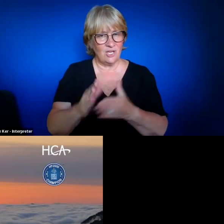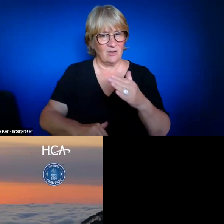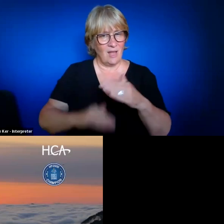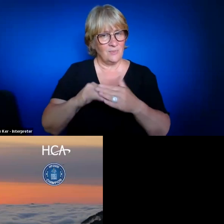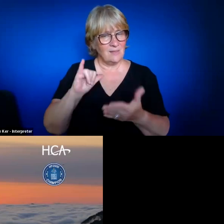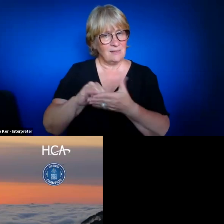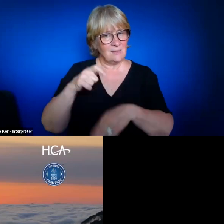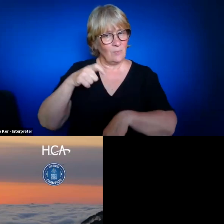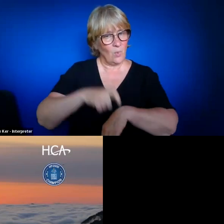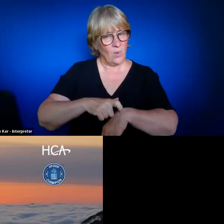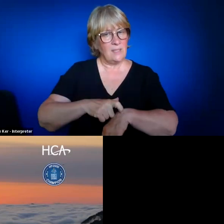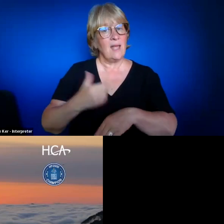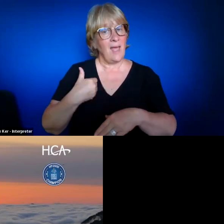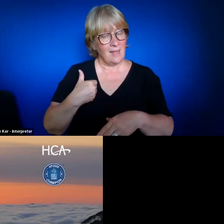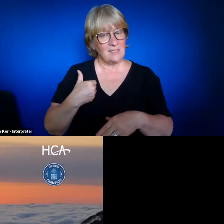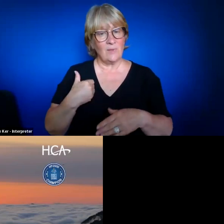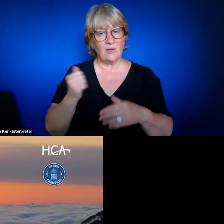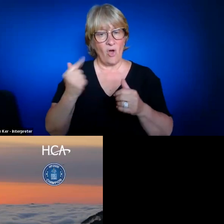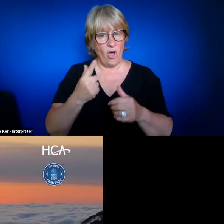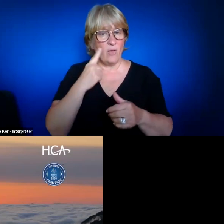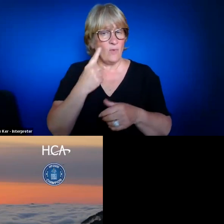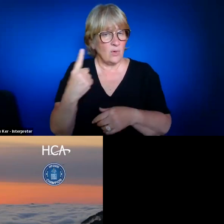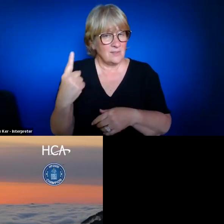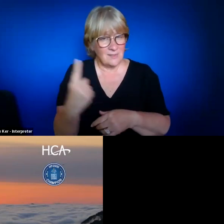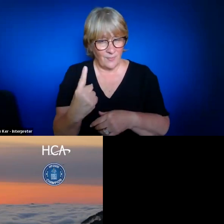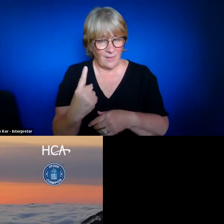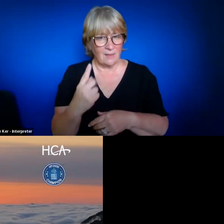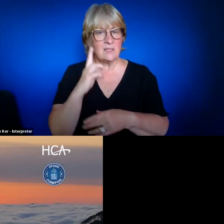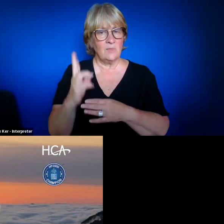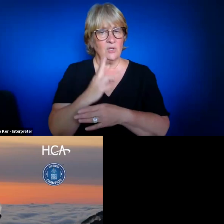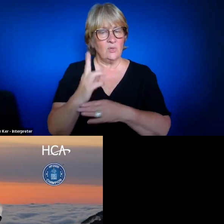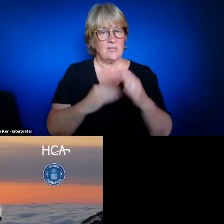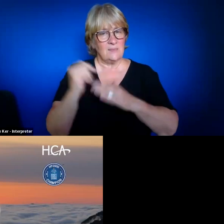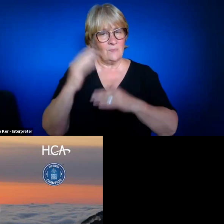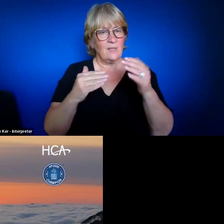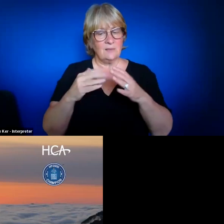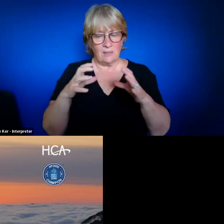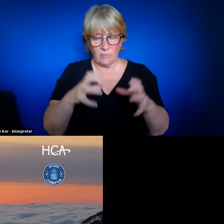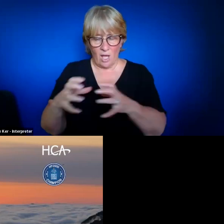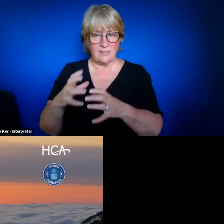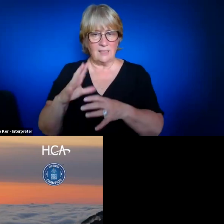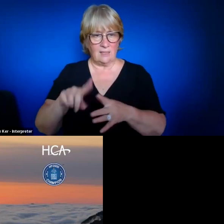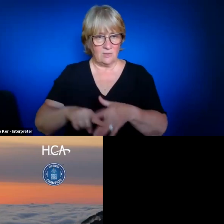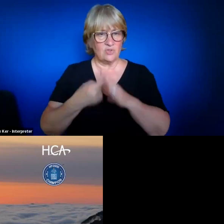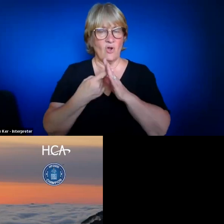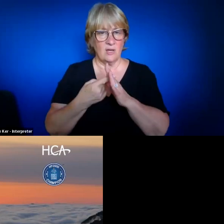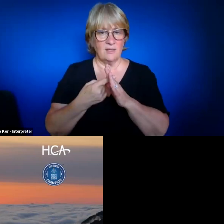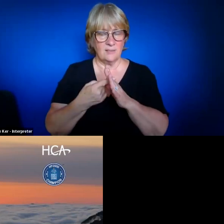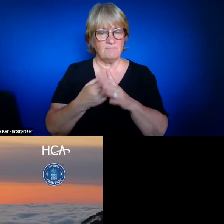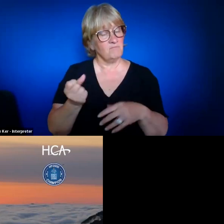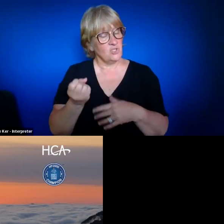point has been all for something. It's going to be used as building blocks and getting us started in a really good way.